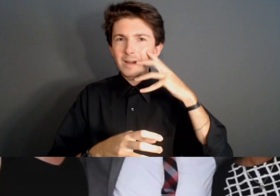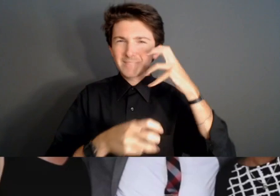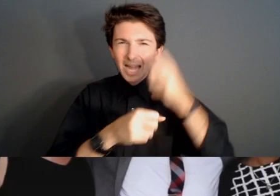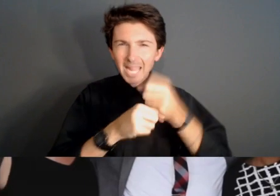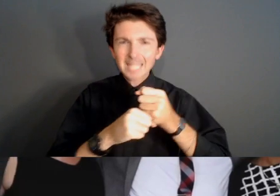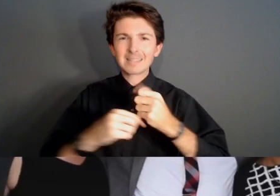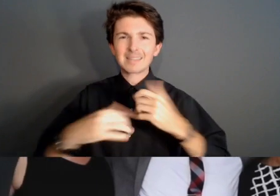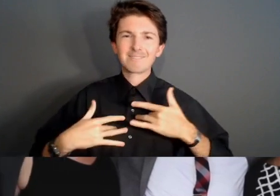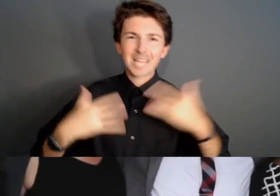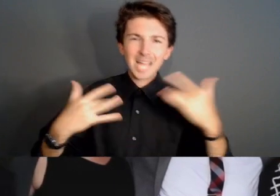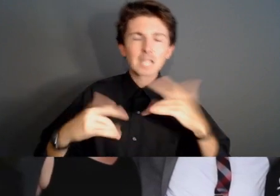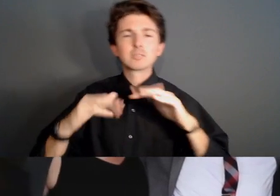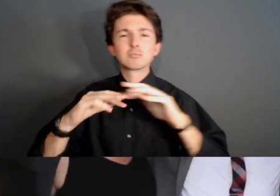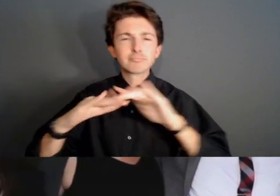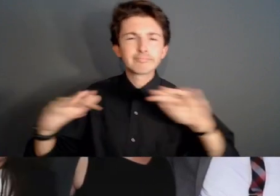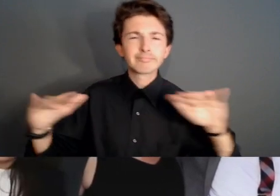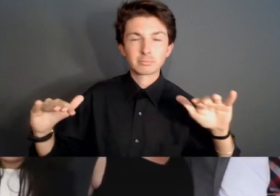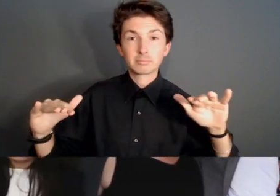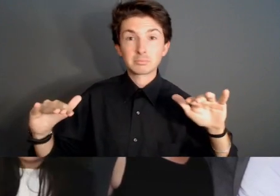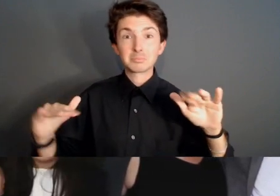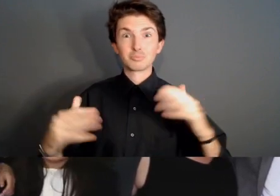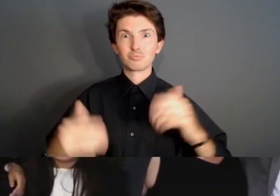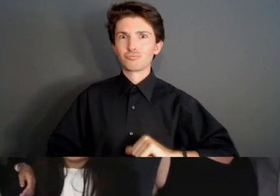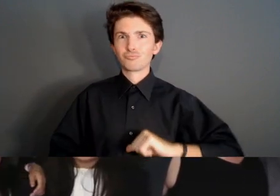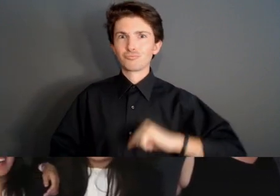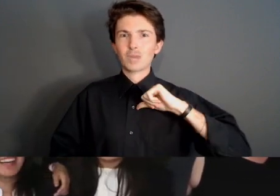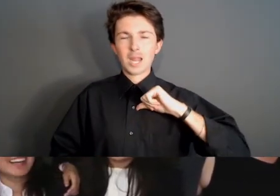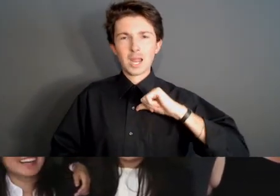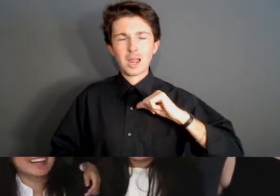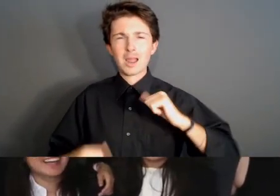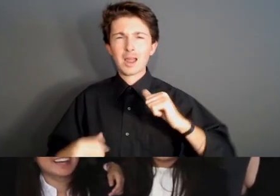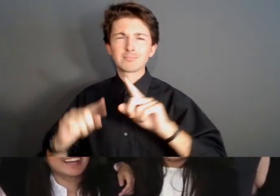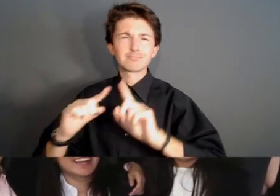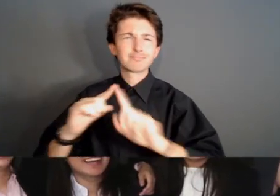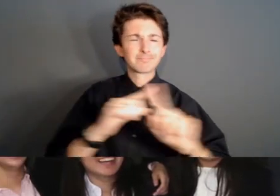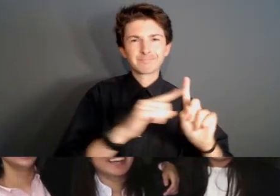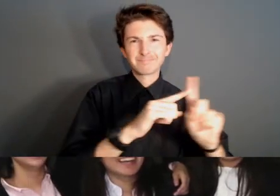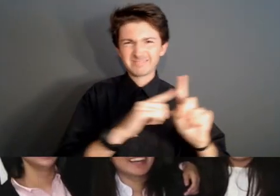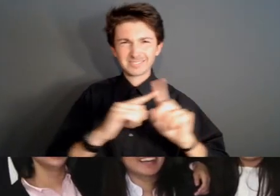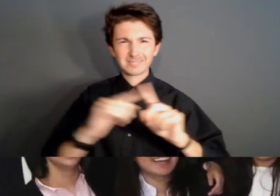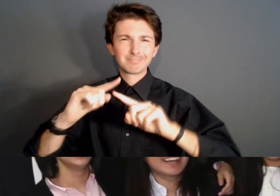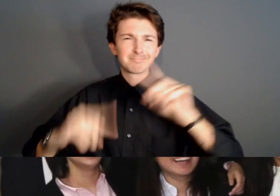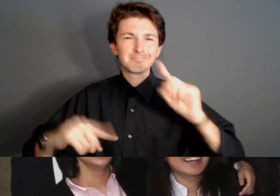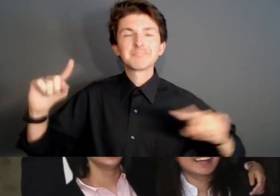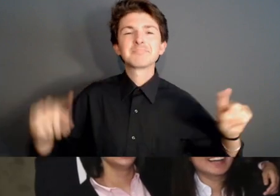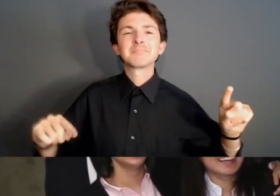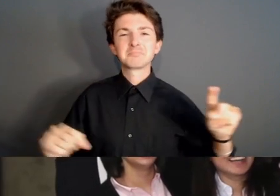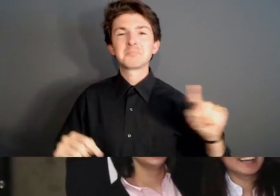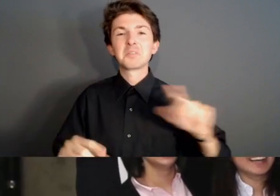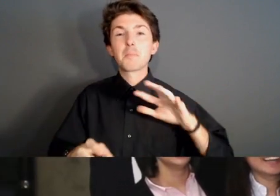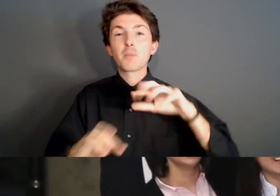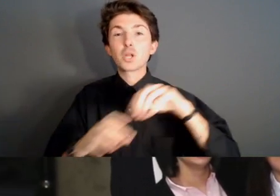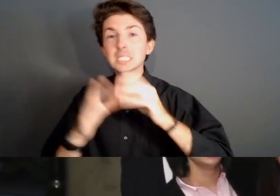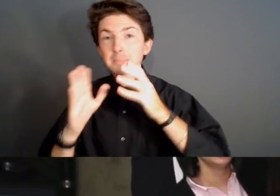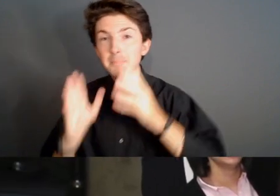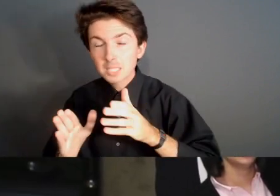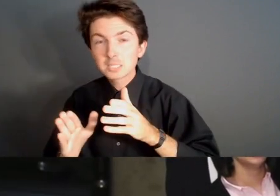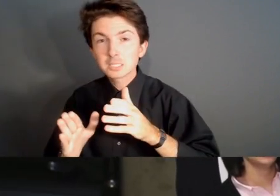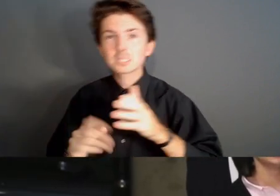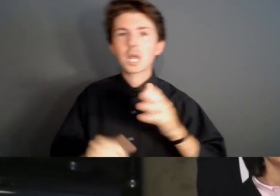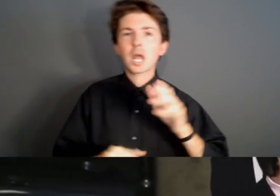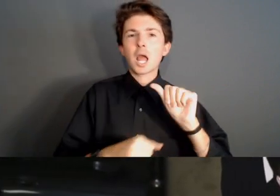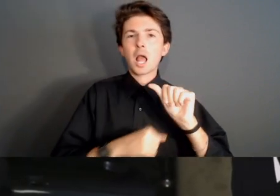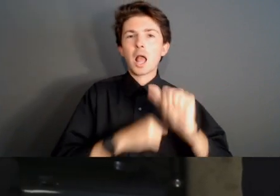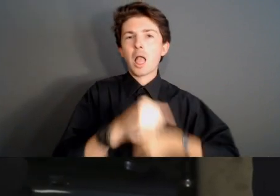are proud to introduce you to a variety of current participants and